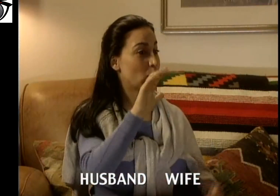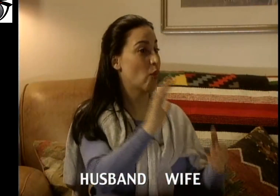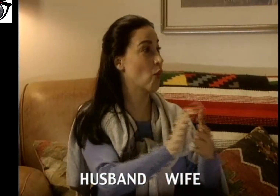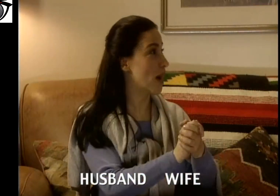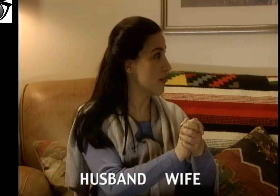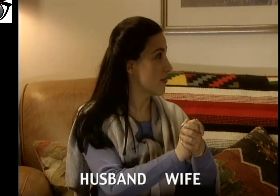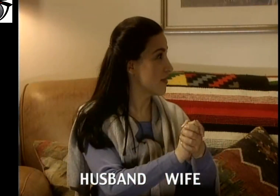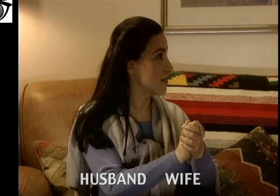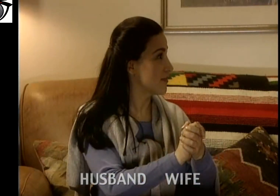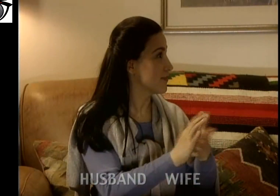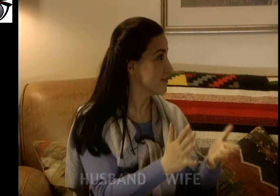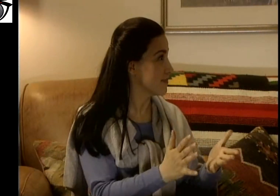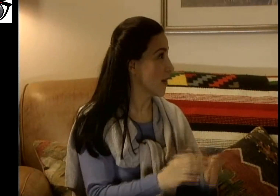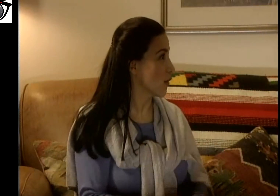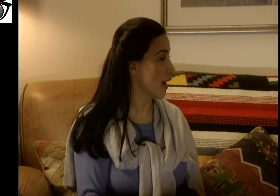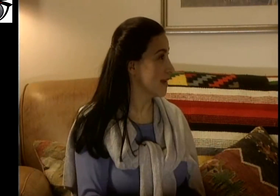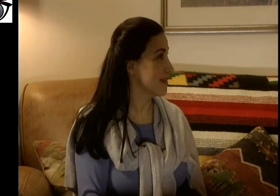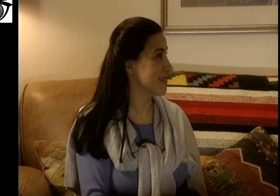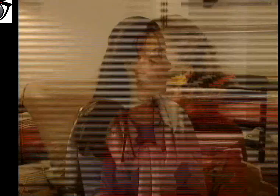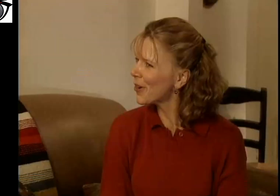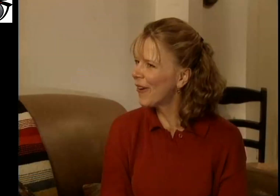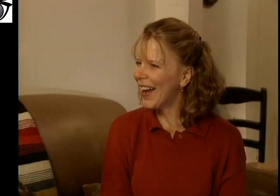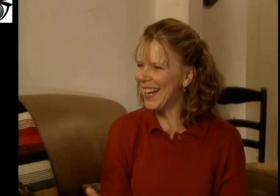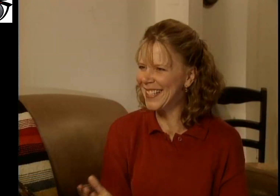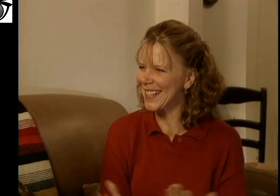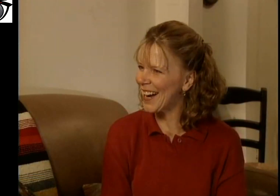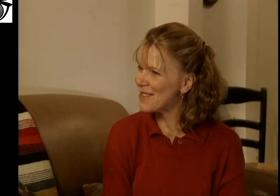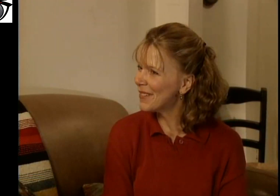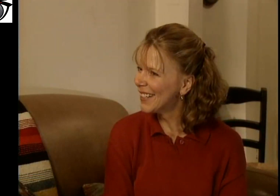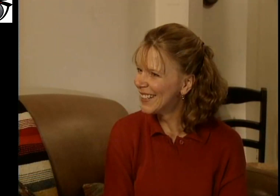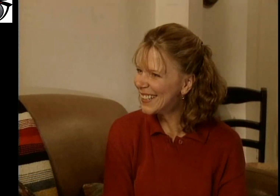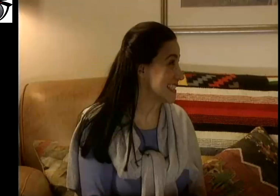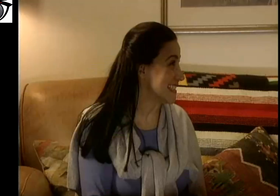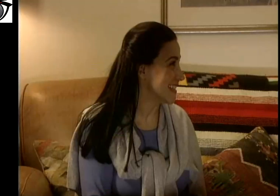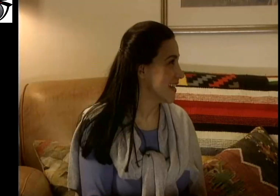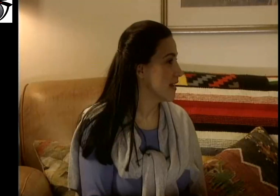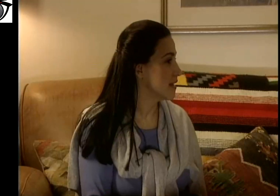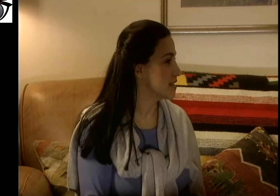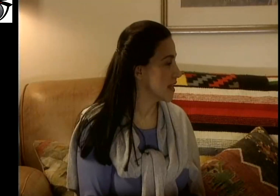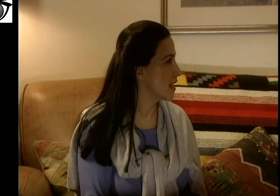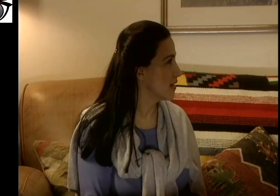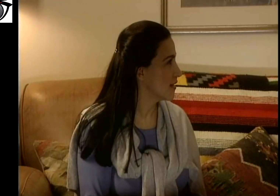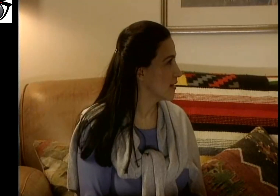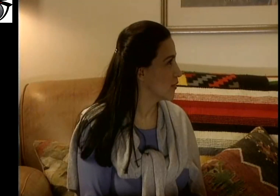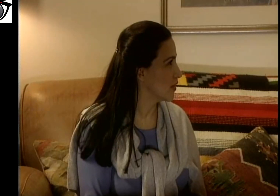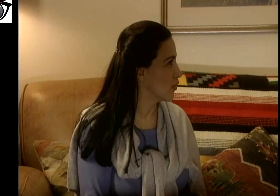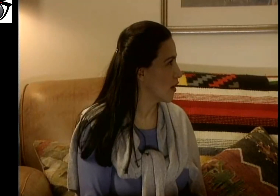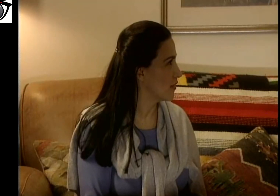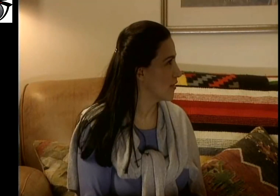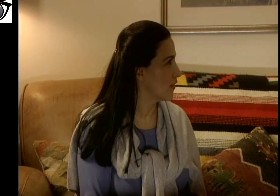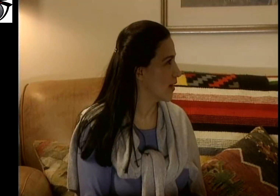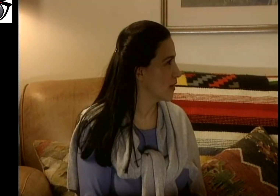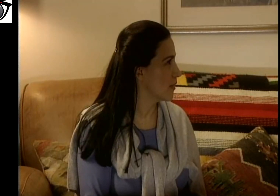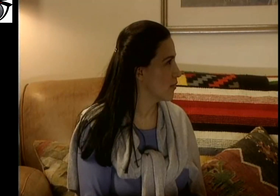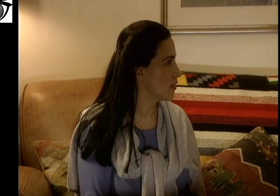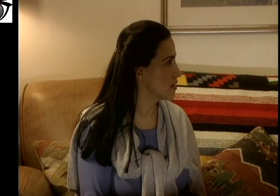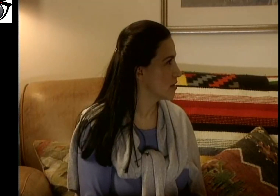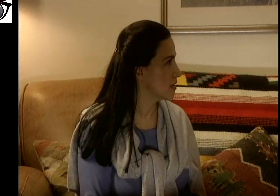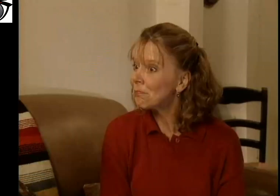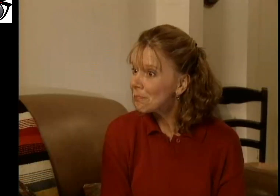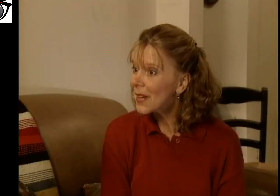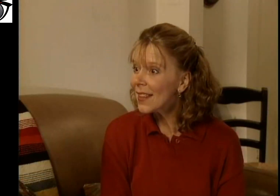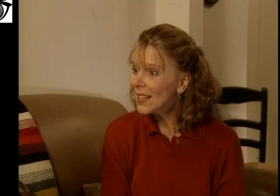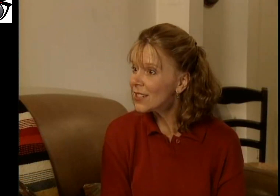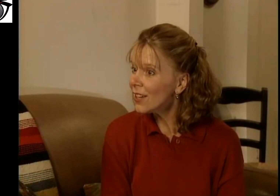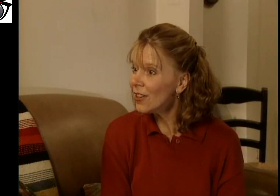Husband. Wife. Okay. Great right. job. Is that it? Do we do all of the family